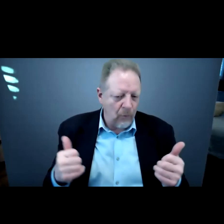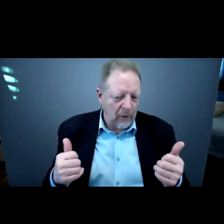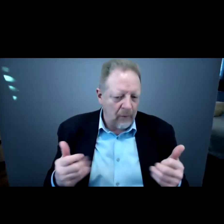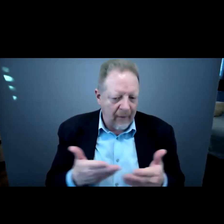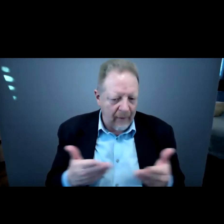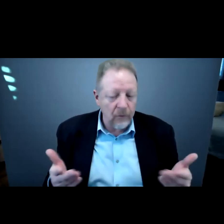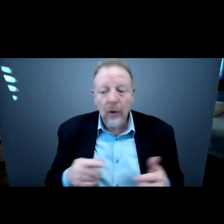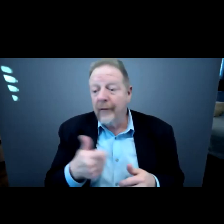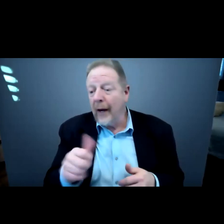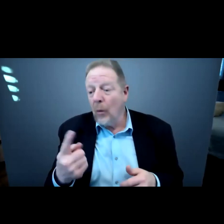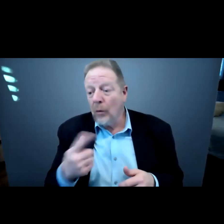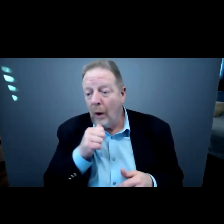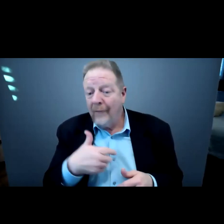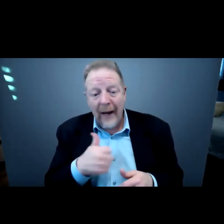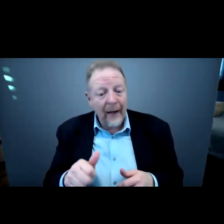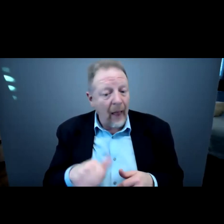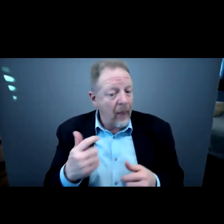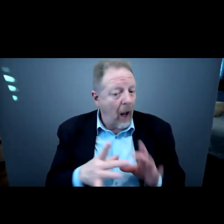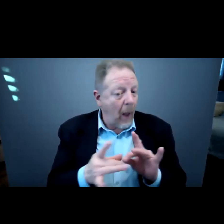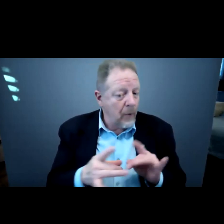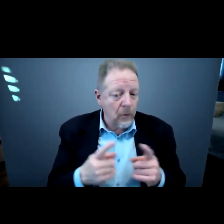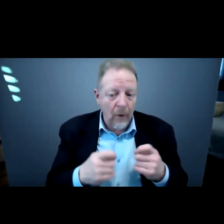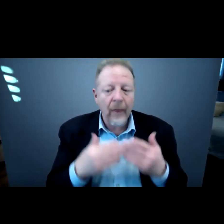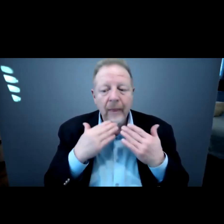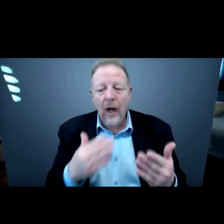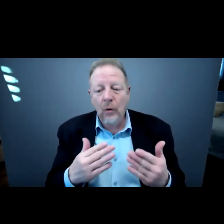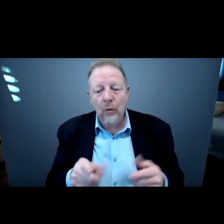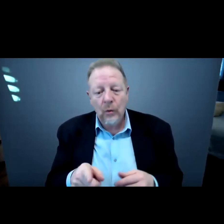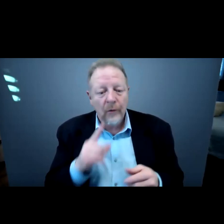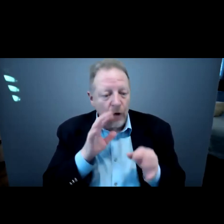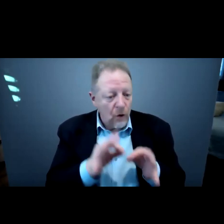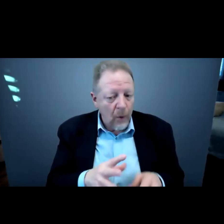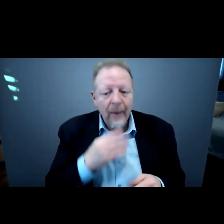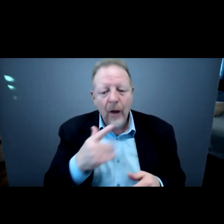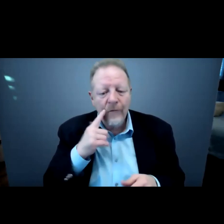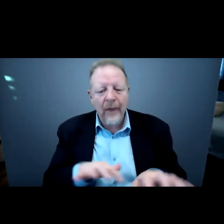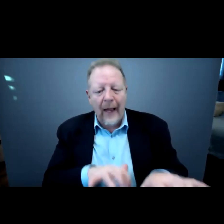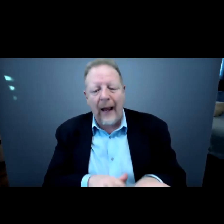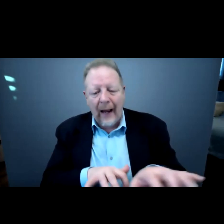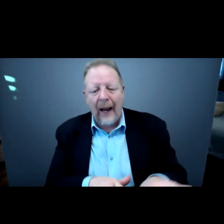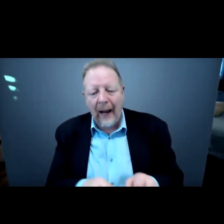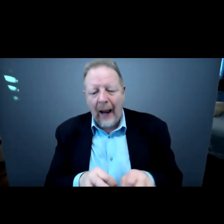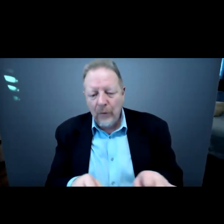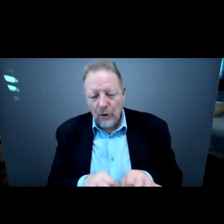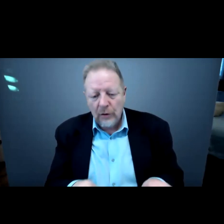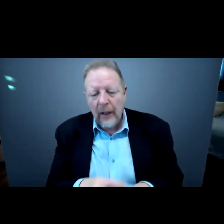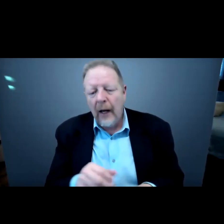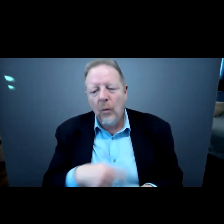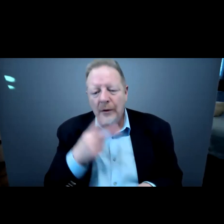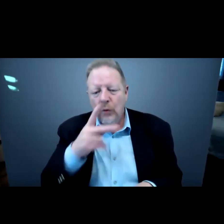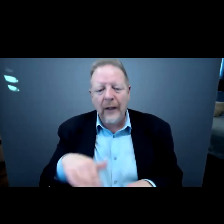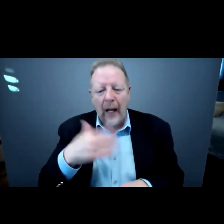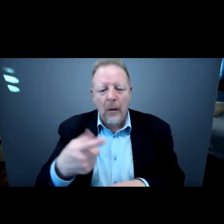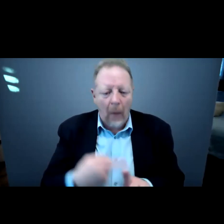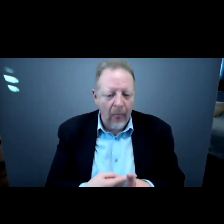If anybody doesn't have anything else, thank you, Simon, and our captioners. And we'll see you next month.